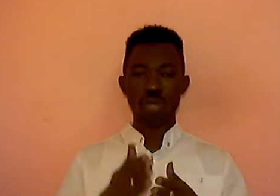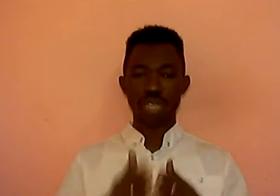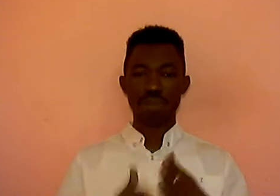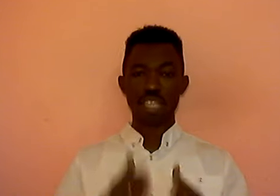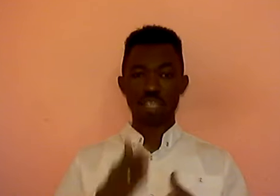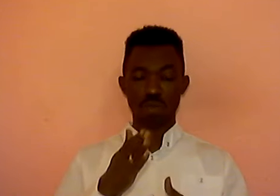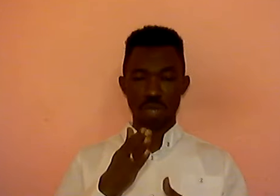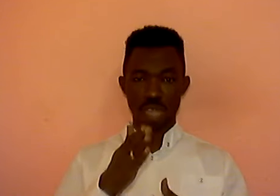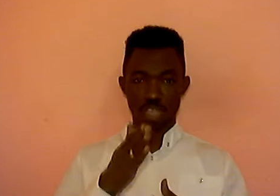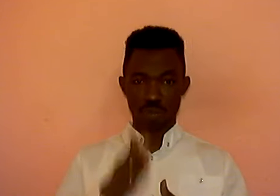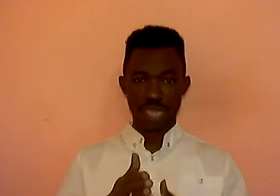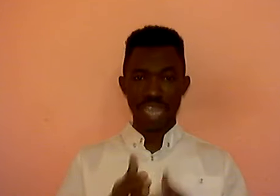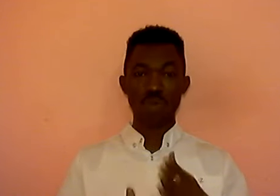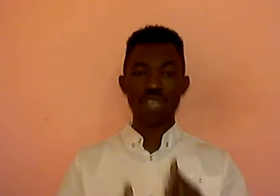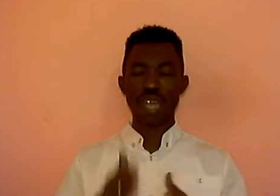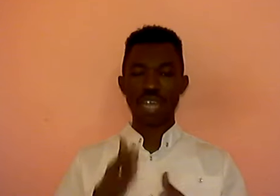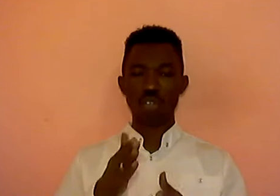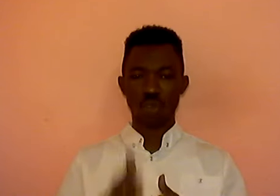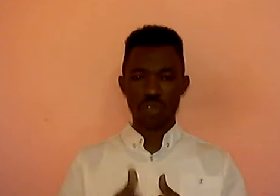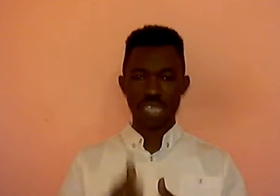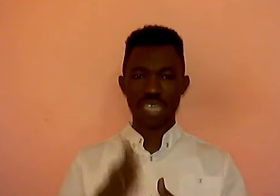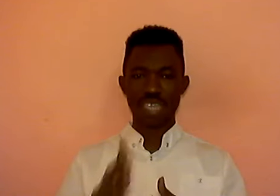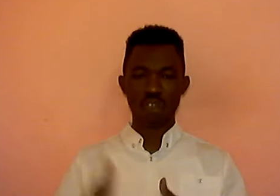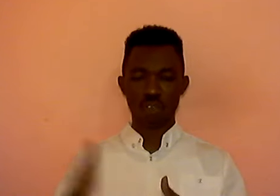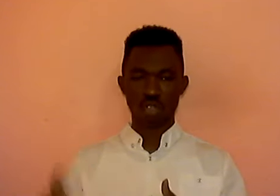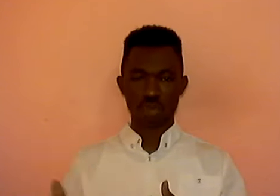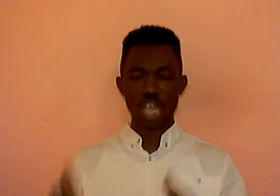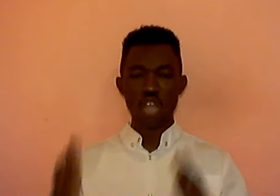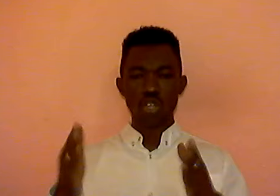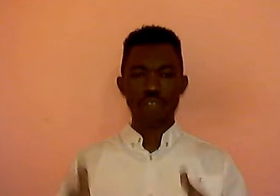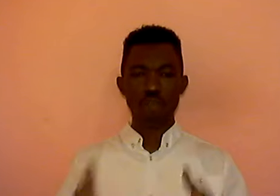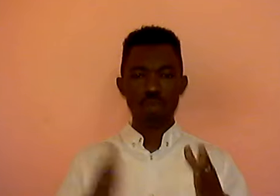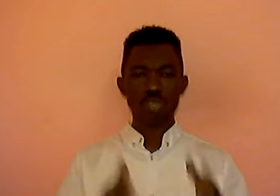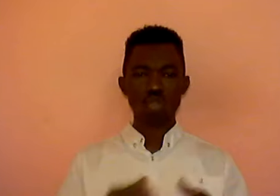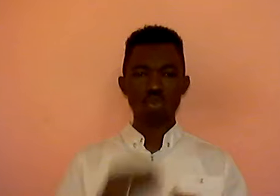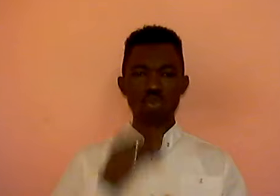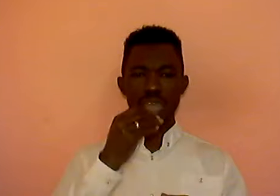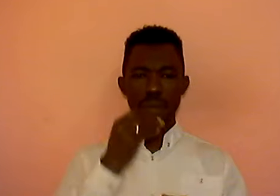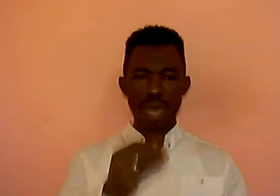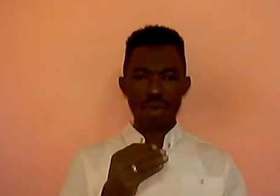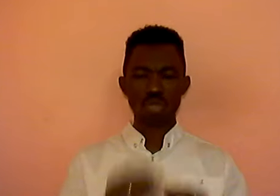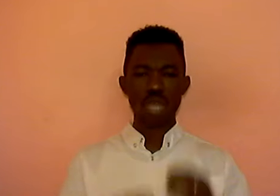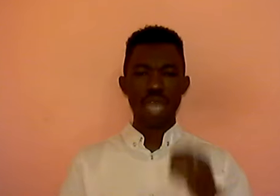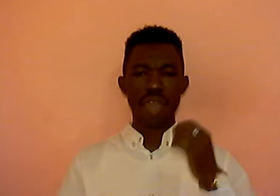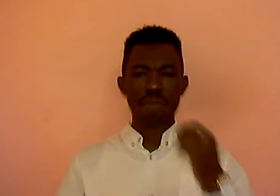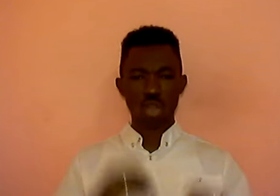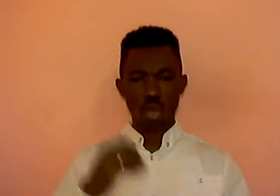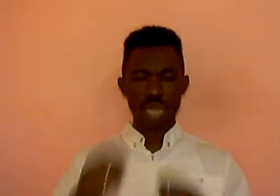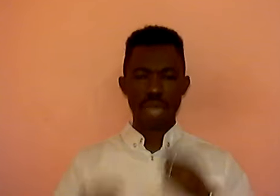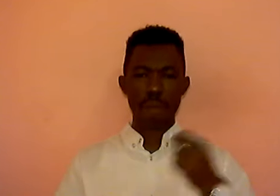that men speak, that they will give account of it in the day of judgment. Devil puts them to use their mouth and be talking